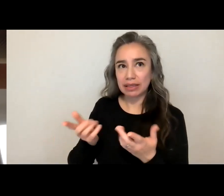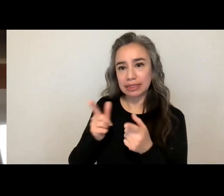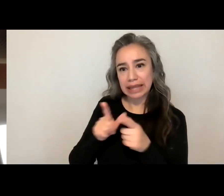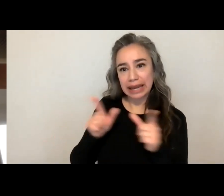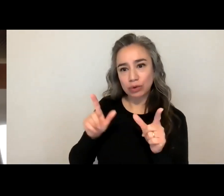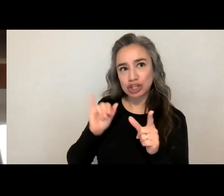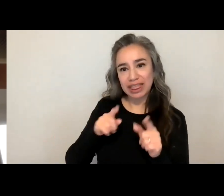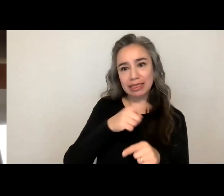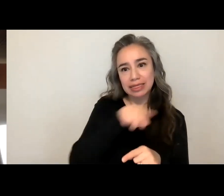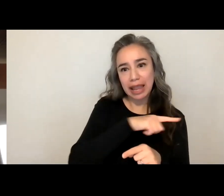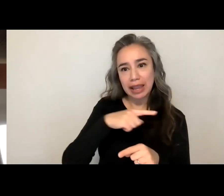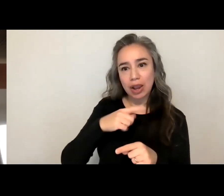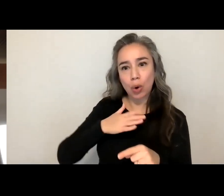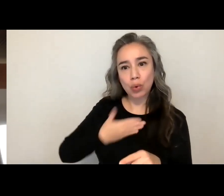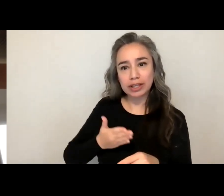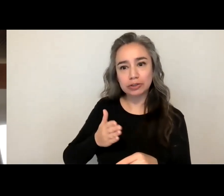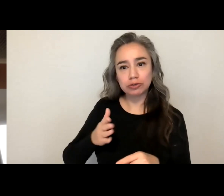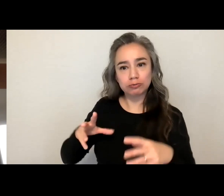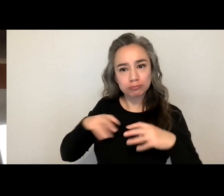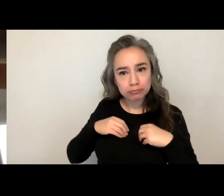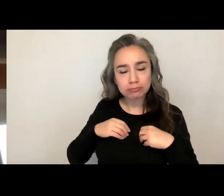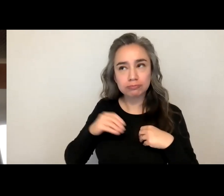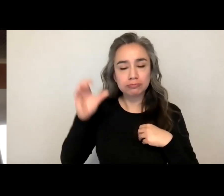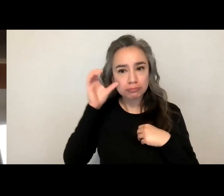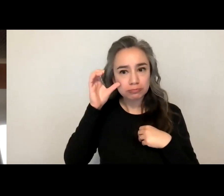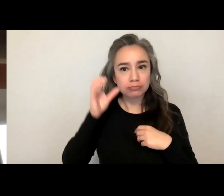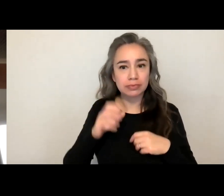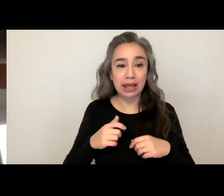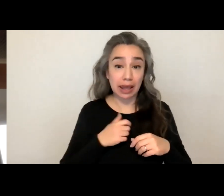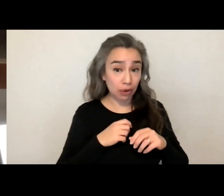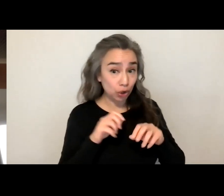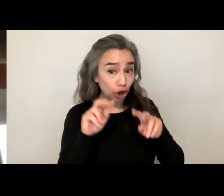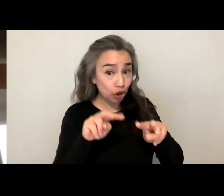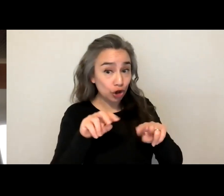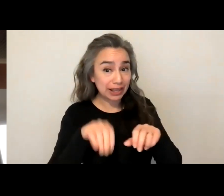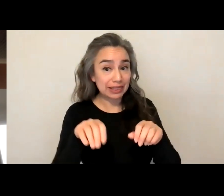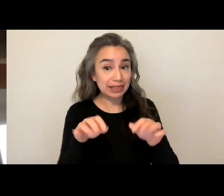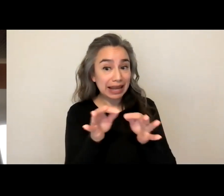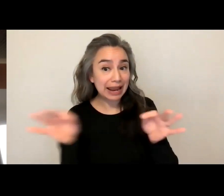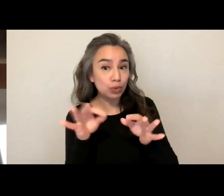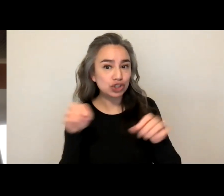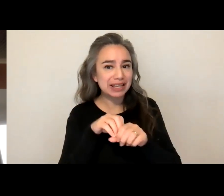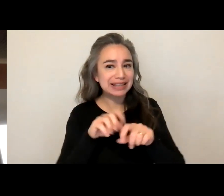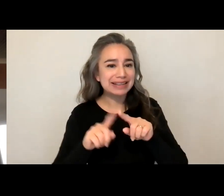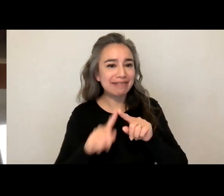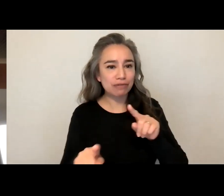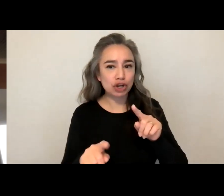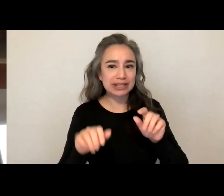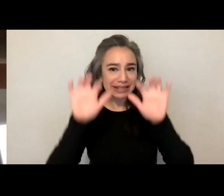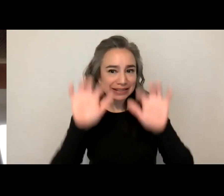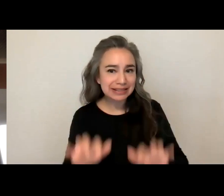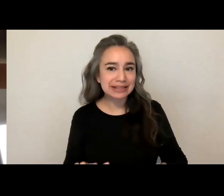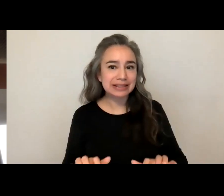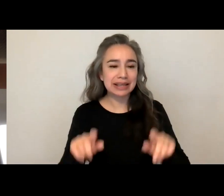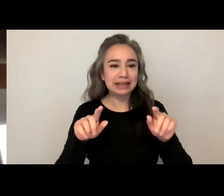actually really look at the language that is in these diversity statements or statements of racial solidarity, and that this is the language that the people in power